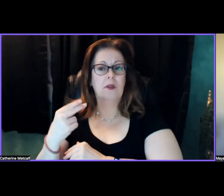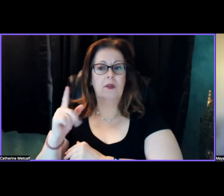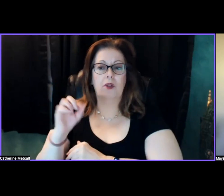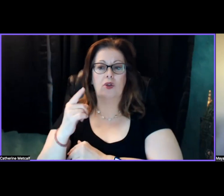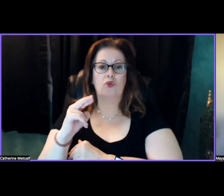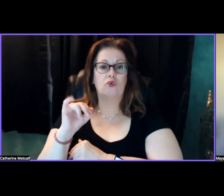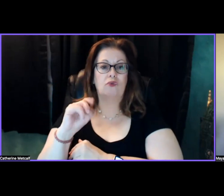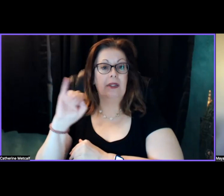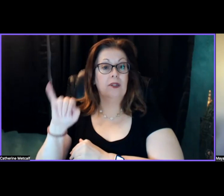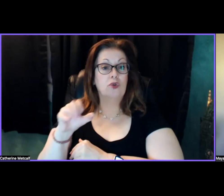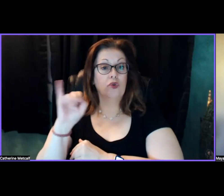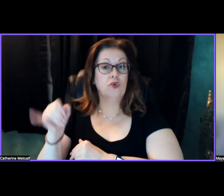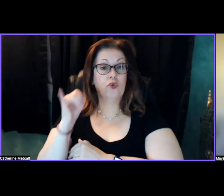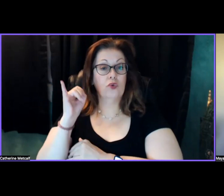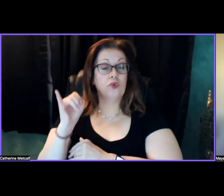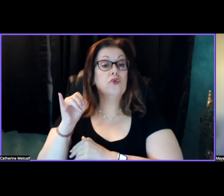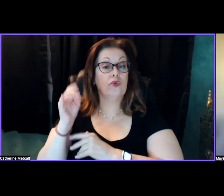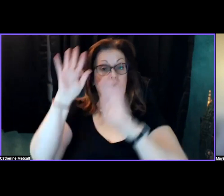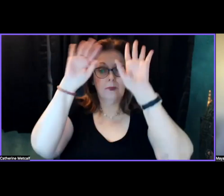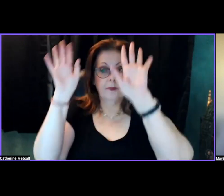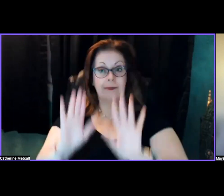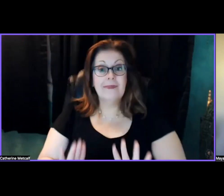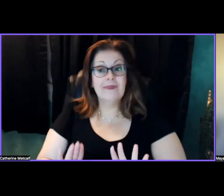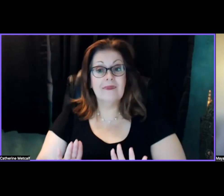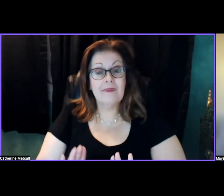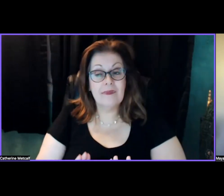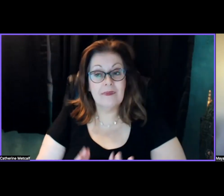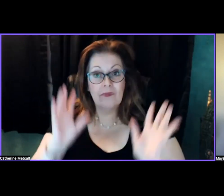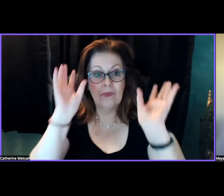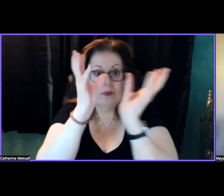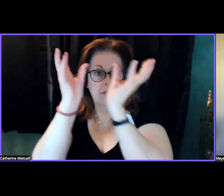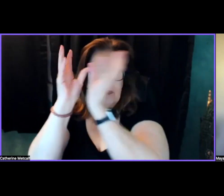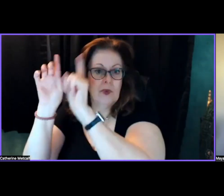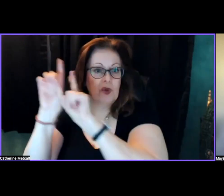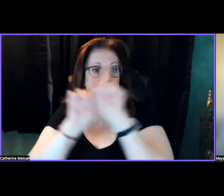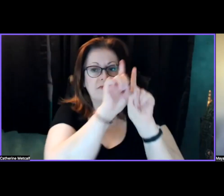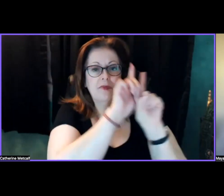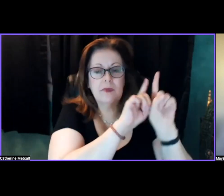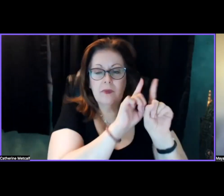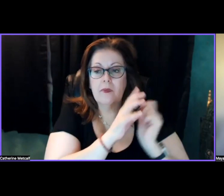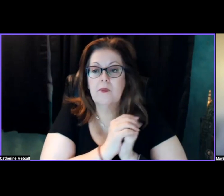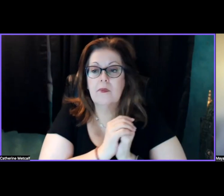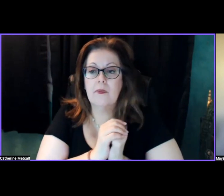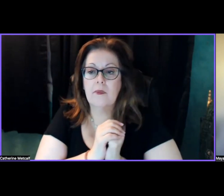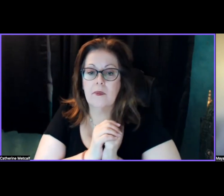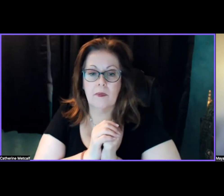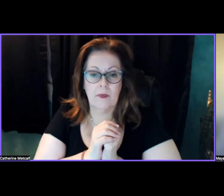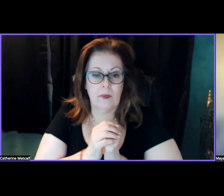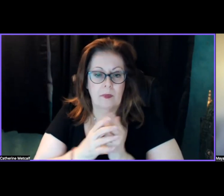on the windows, stars, a cluster of empty parks. I retch America into the sink. I wear silk.